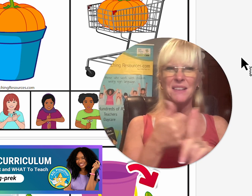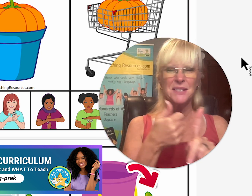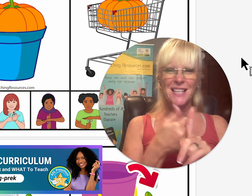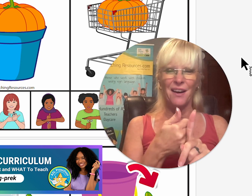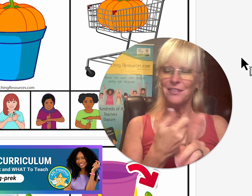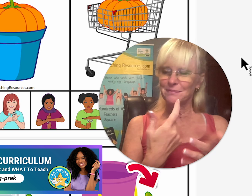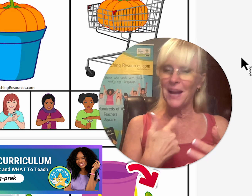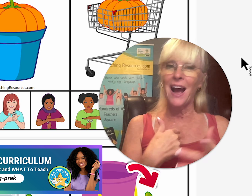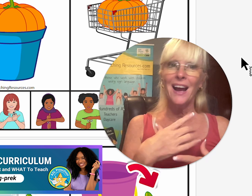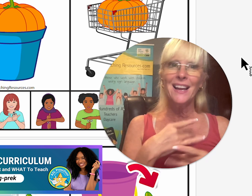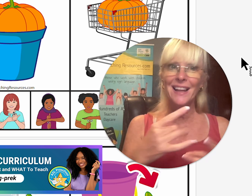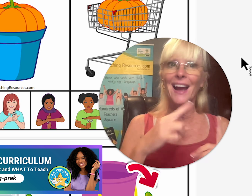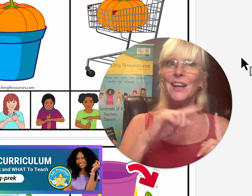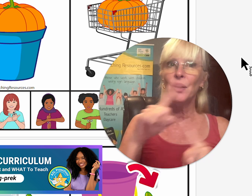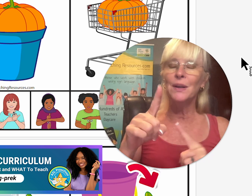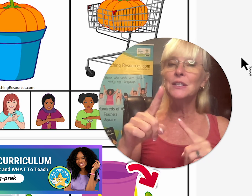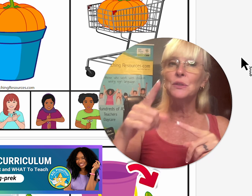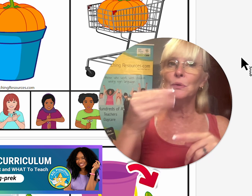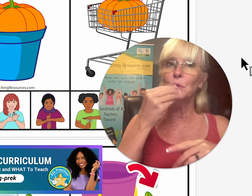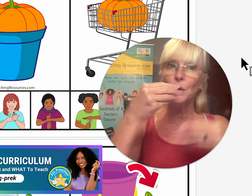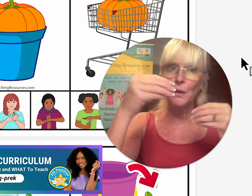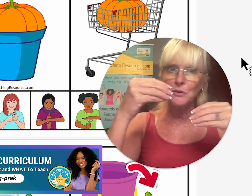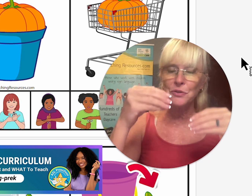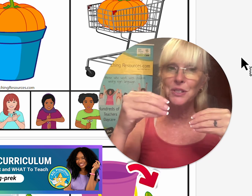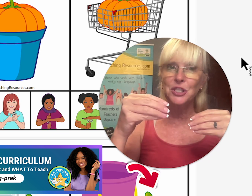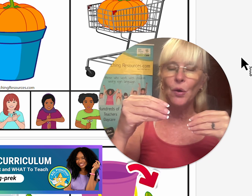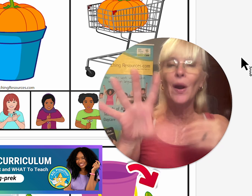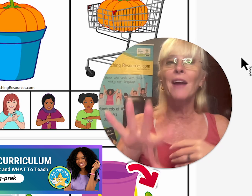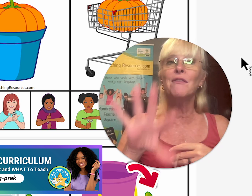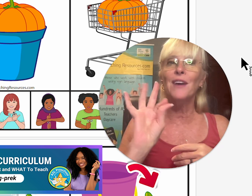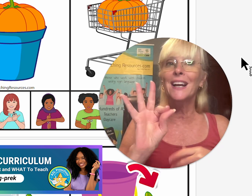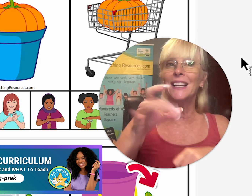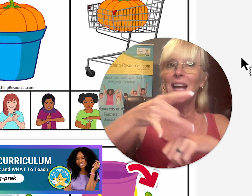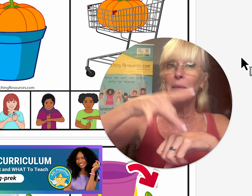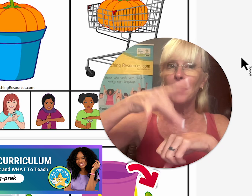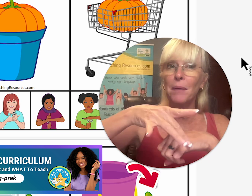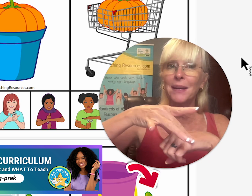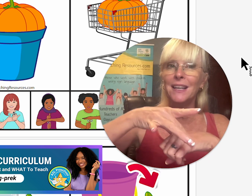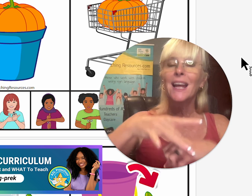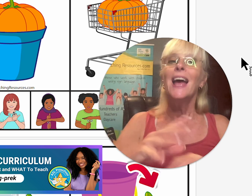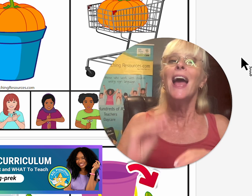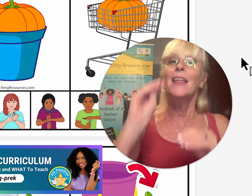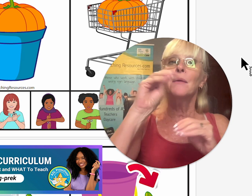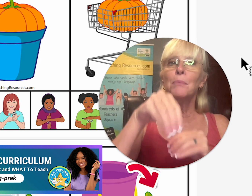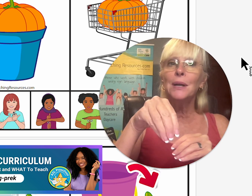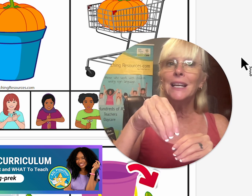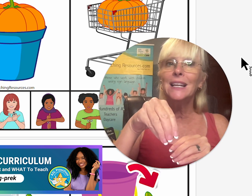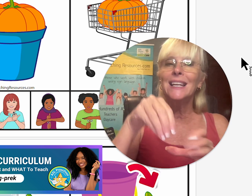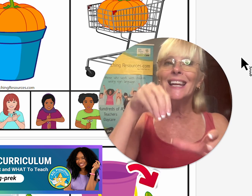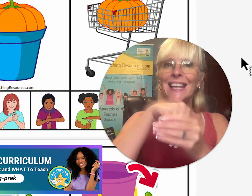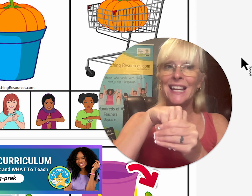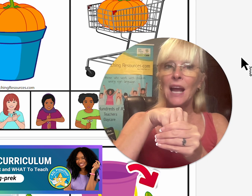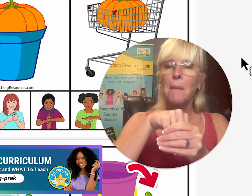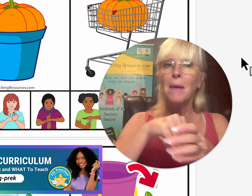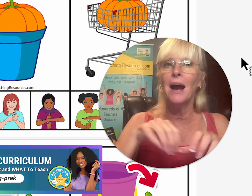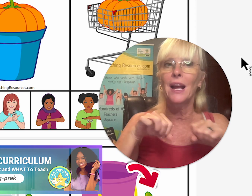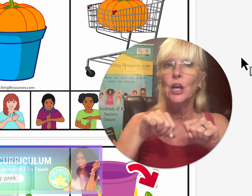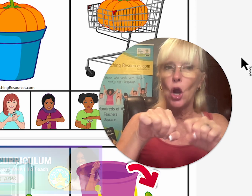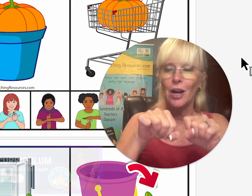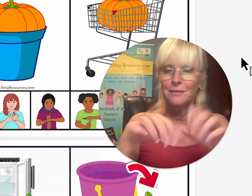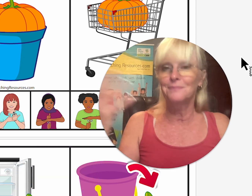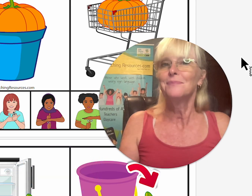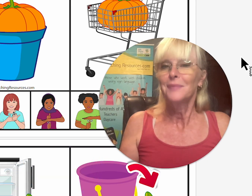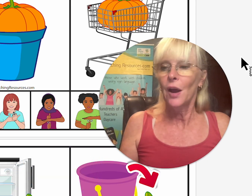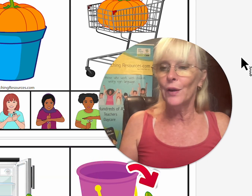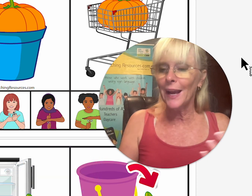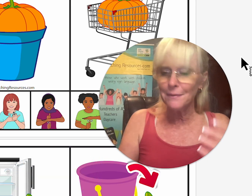story themselves. I like going to the grocery store and finding a pumpkin and then putting it in my